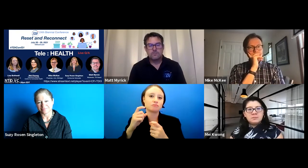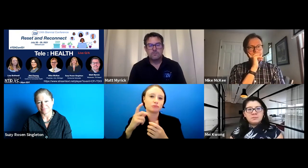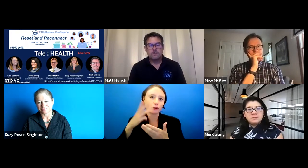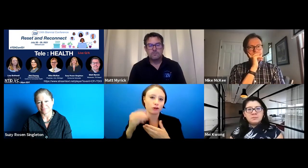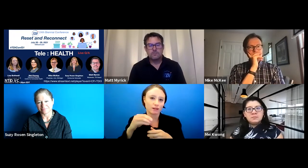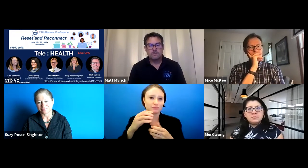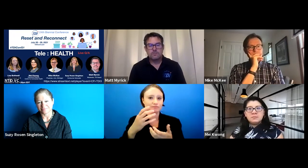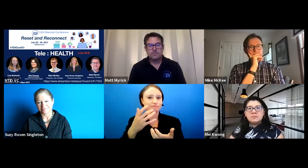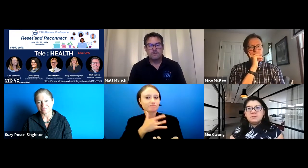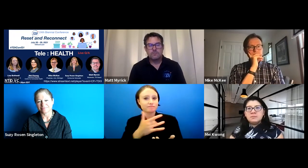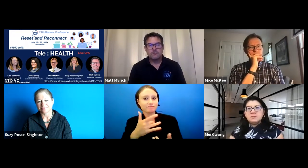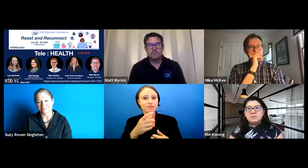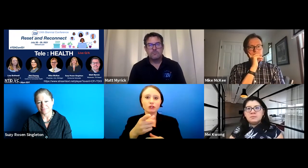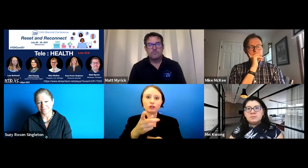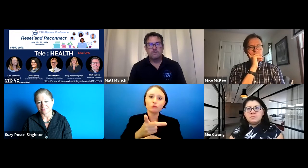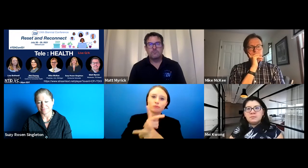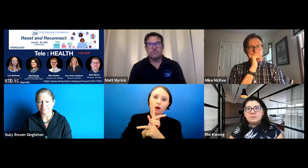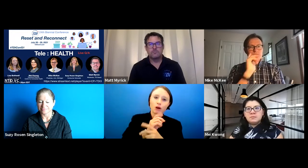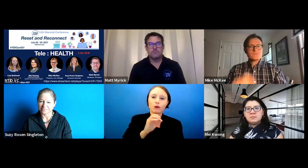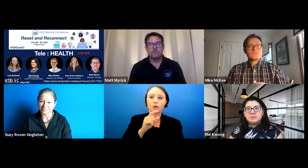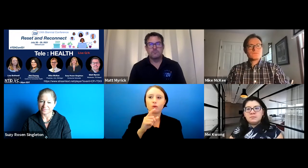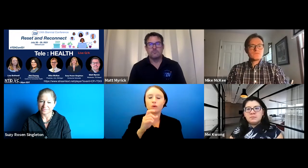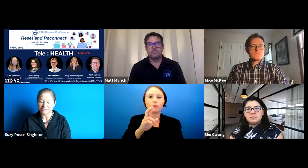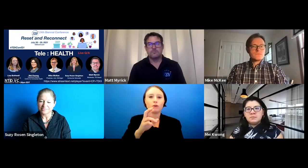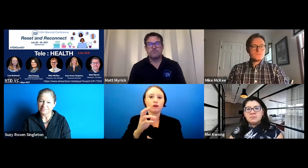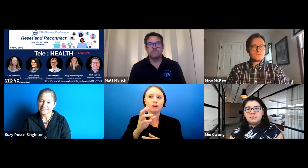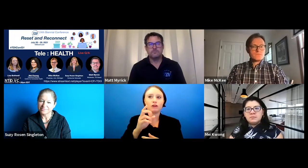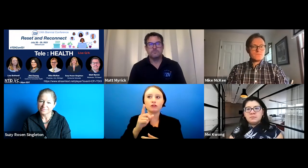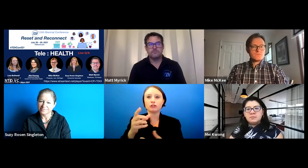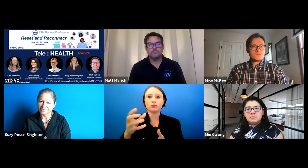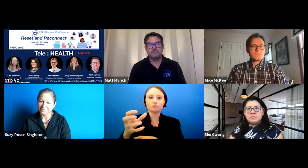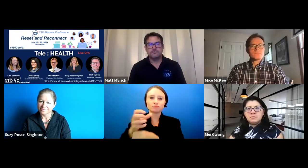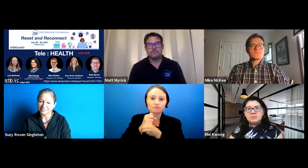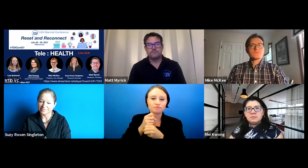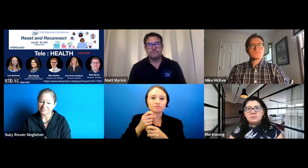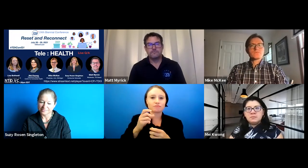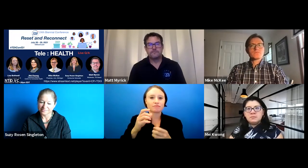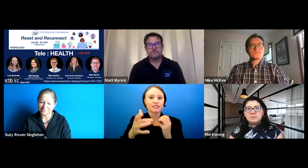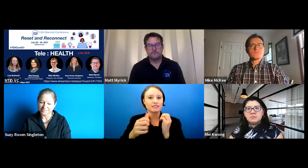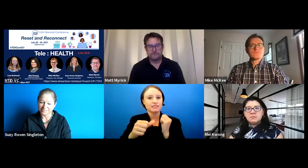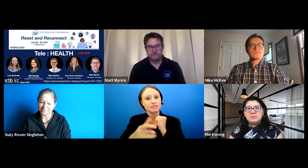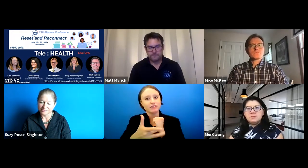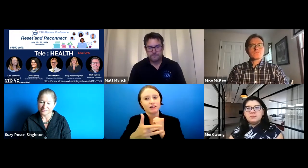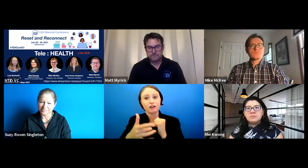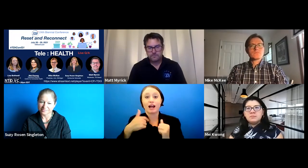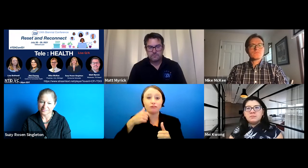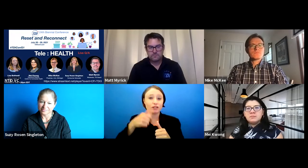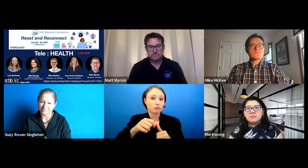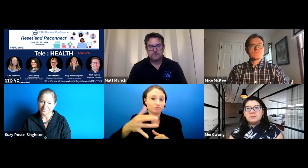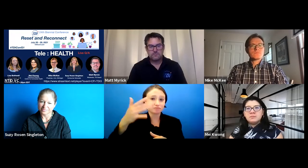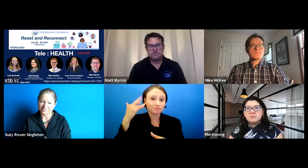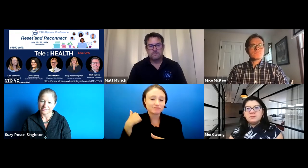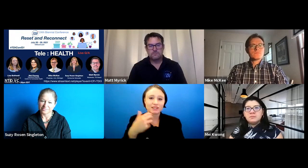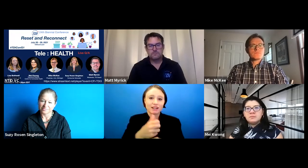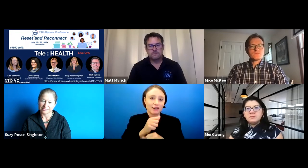Assistive Technologies. Those programs, typically you have a piece of loaner technology or you get